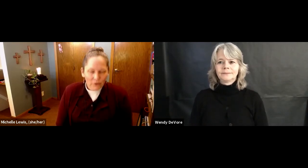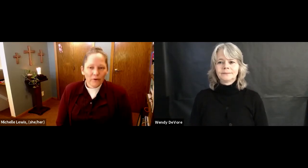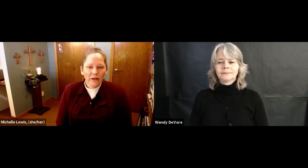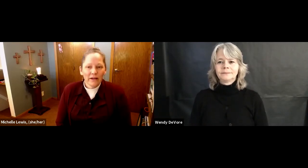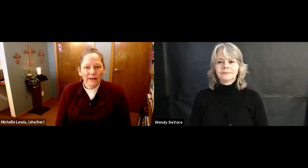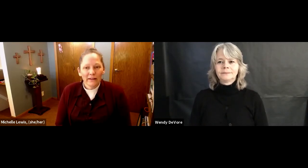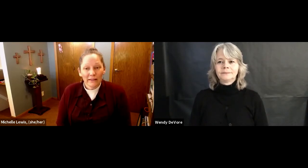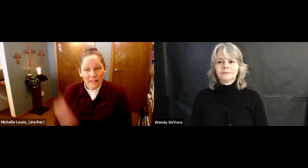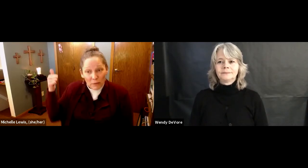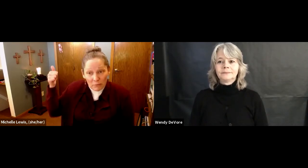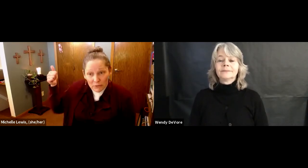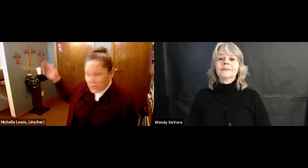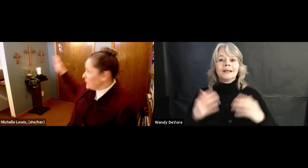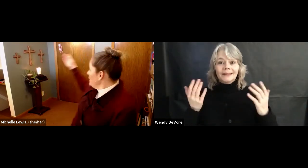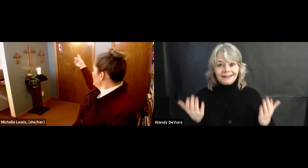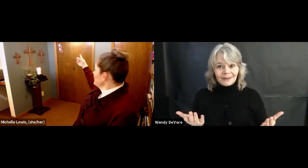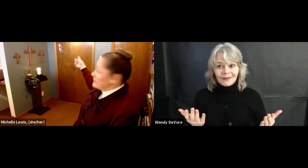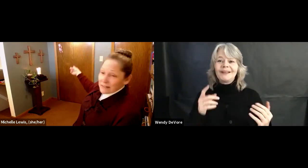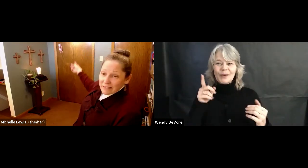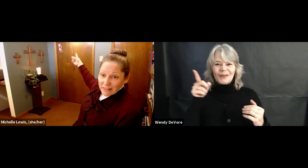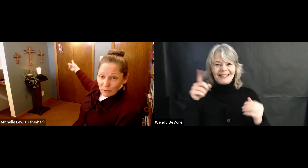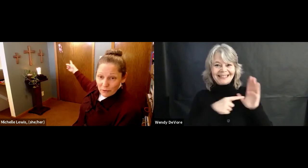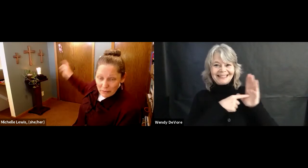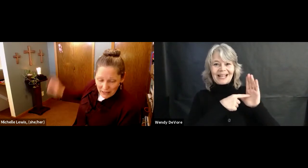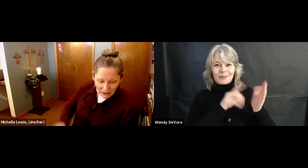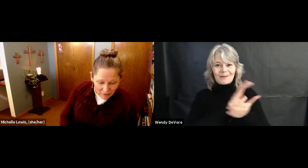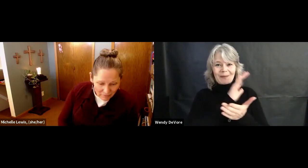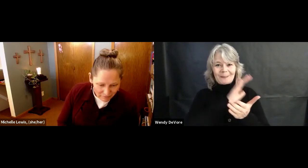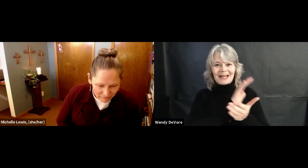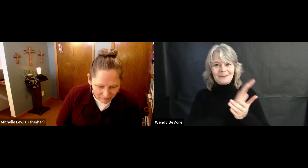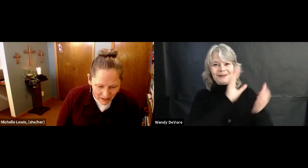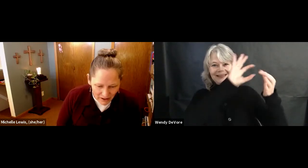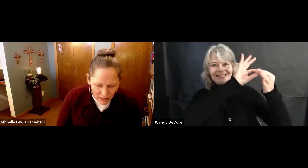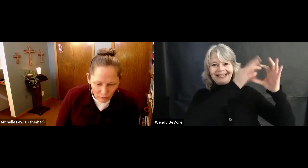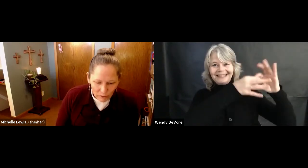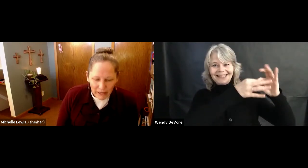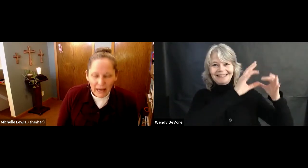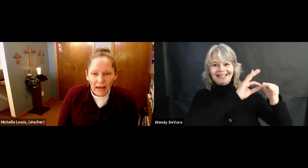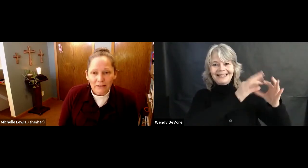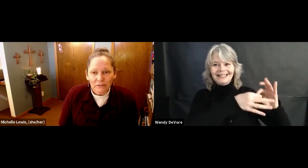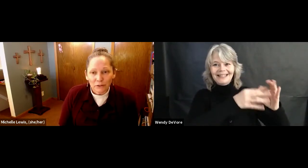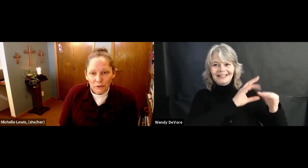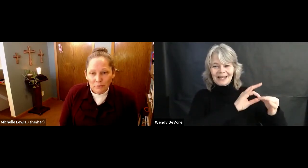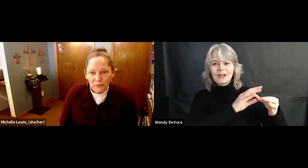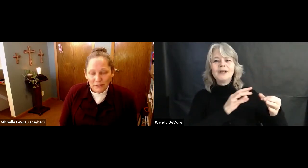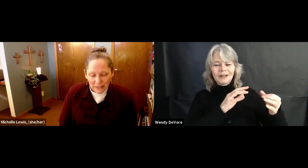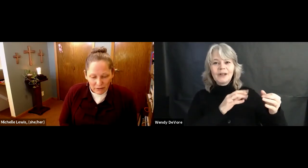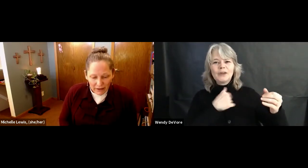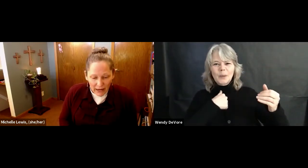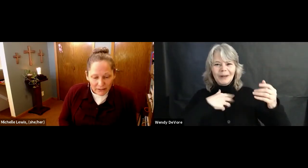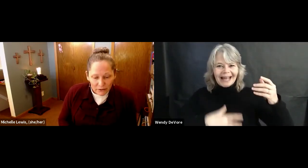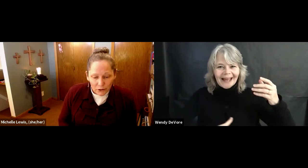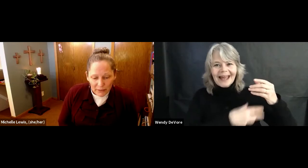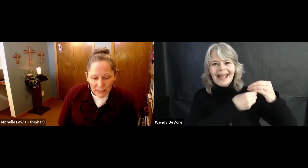And so these paper chains that we're making, where we add a loop,